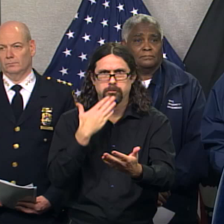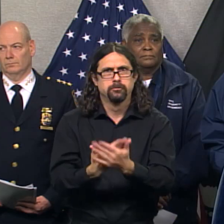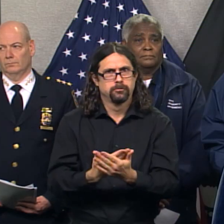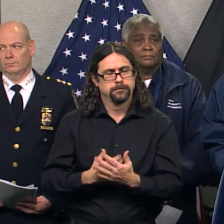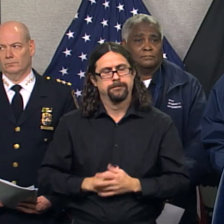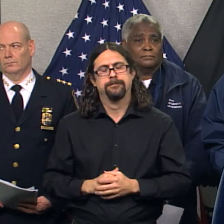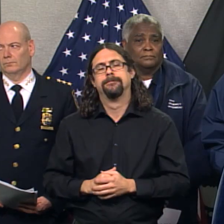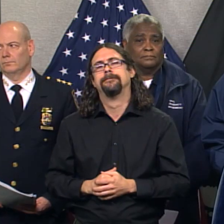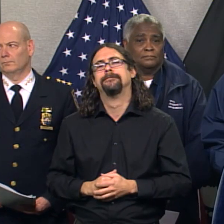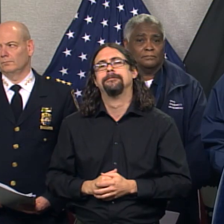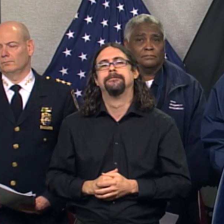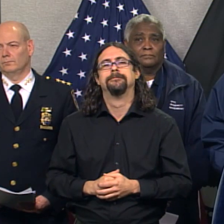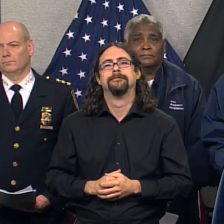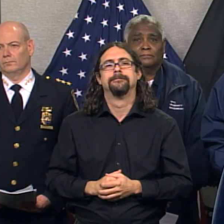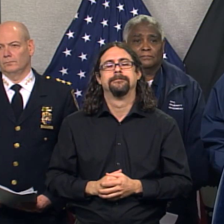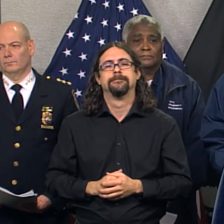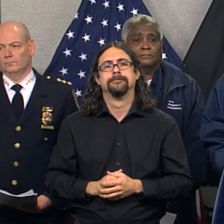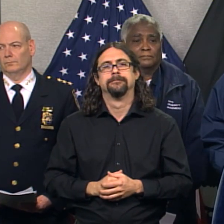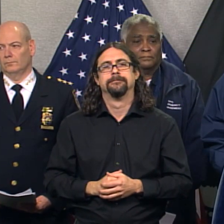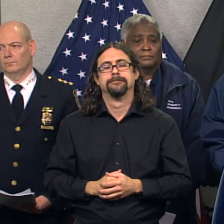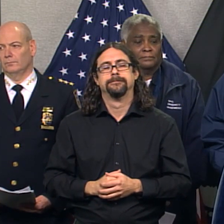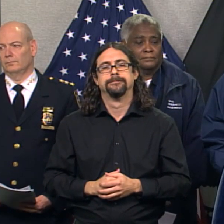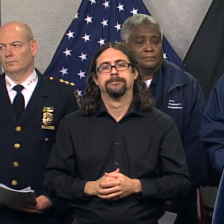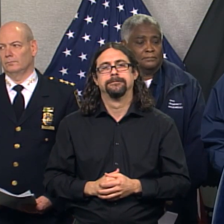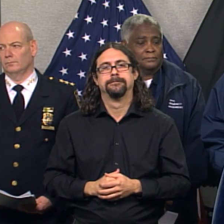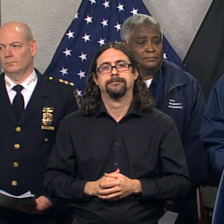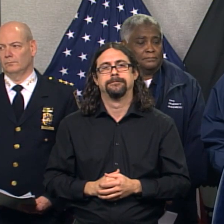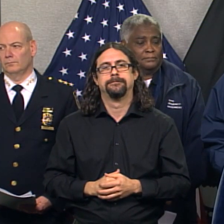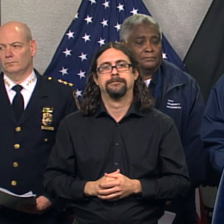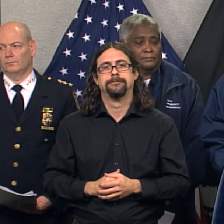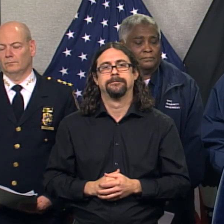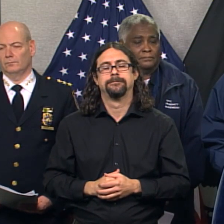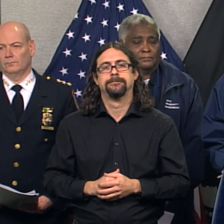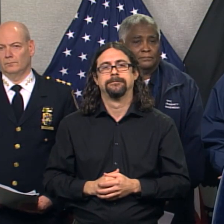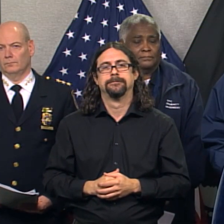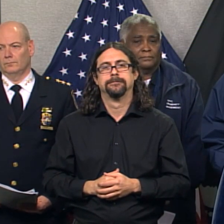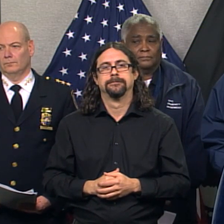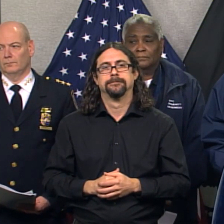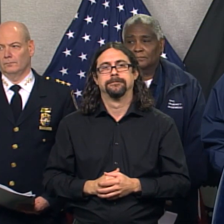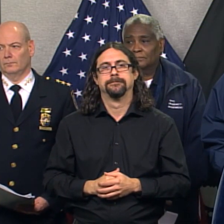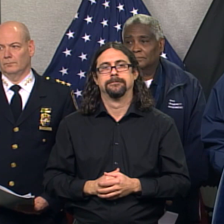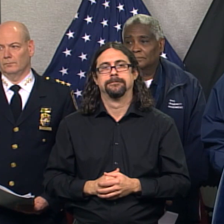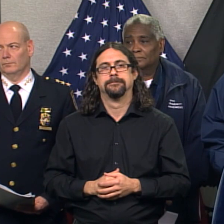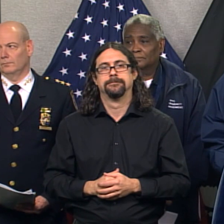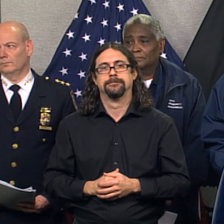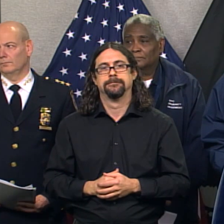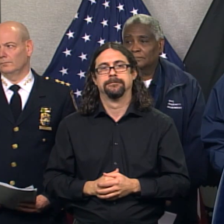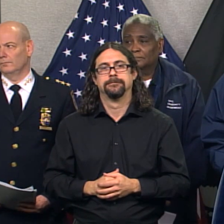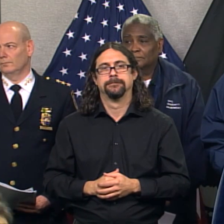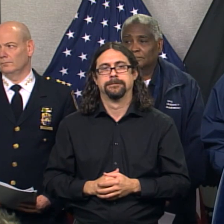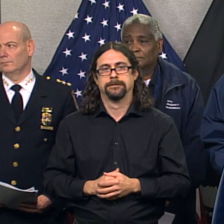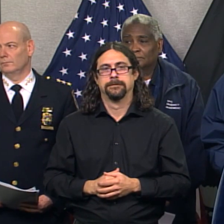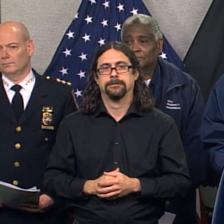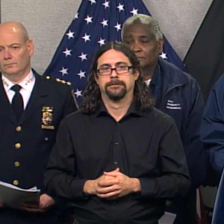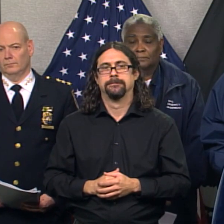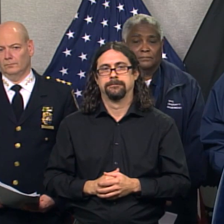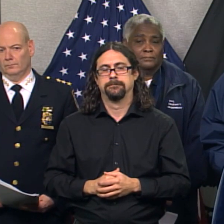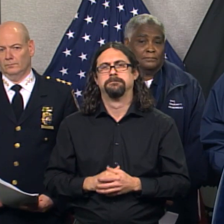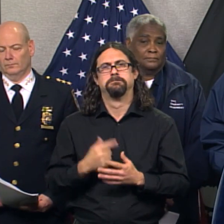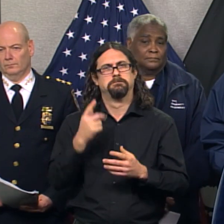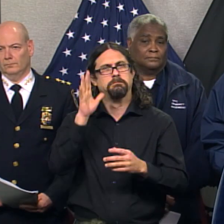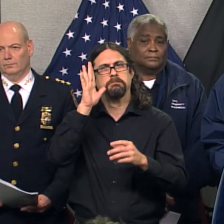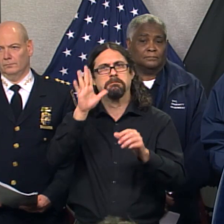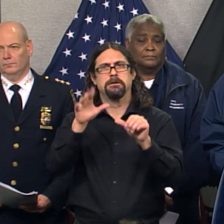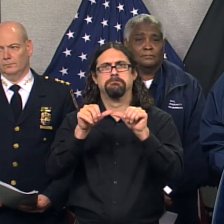start in those areas. And we'll be monitoring all day long, looking for areas that need particular